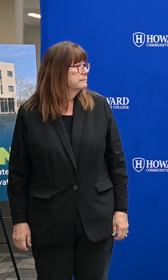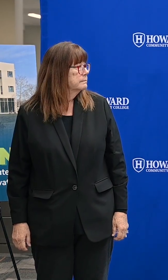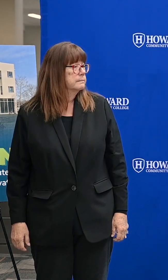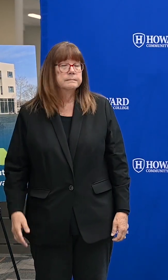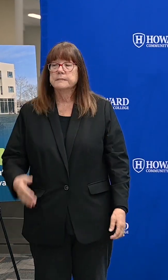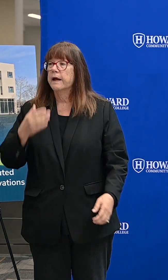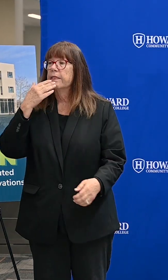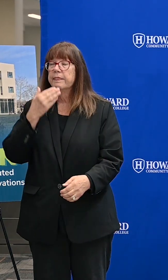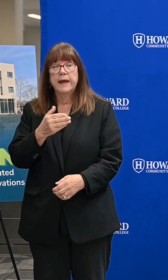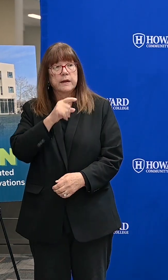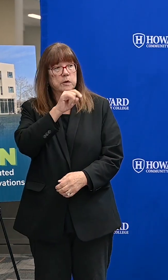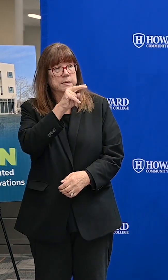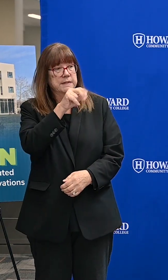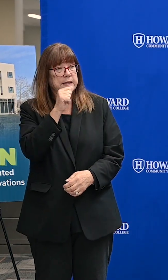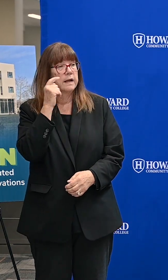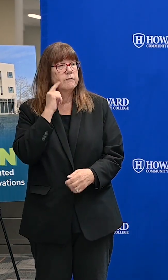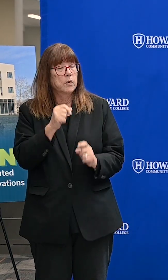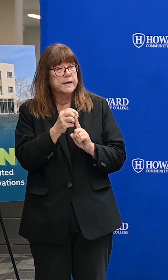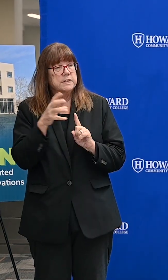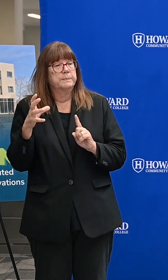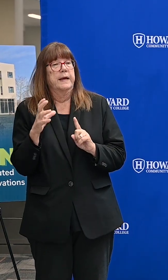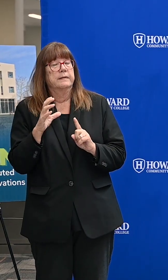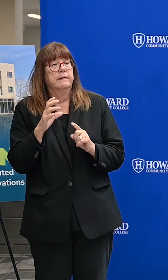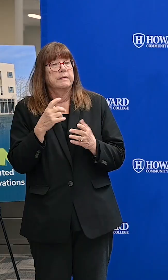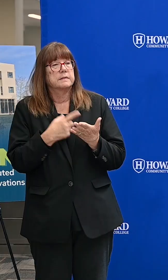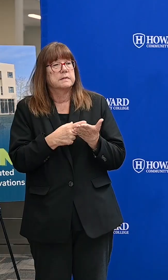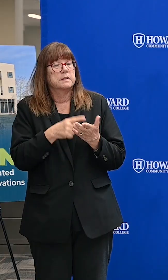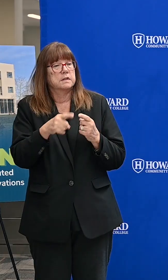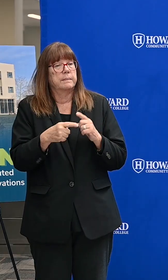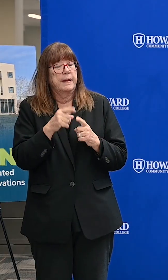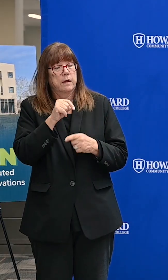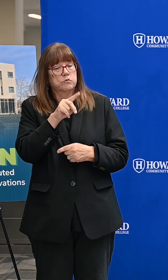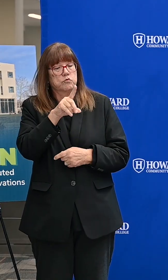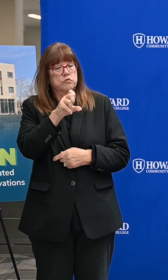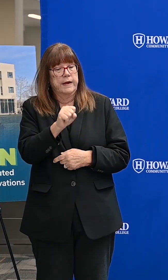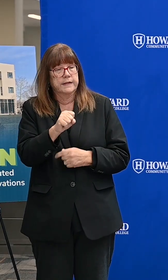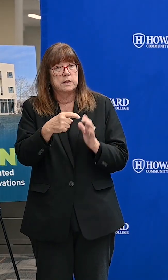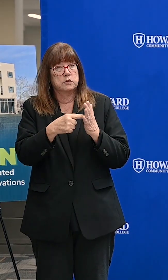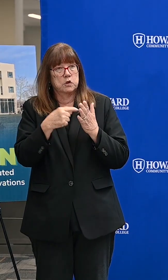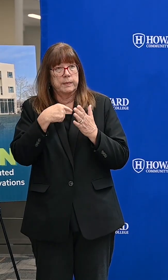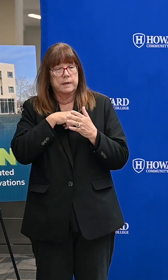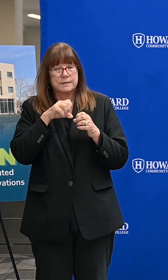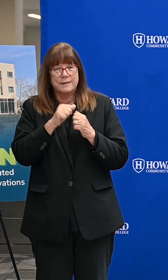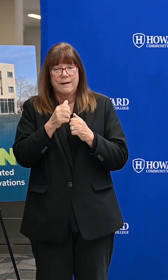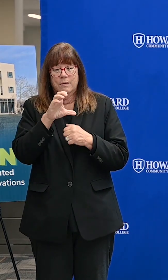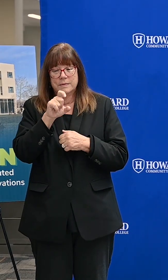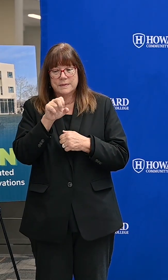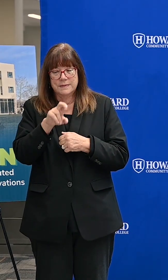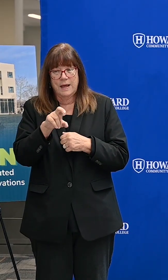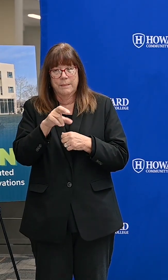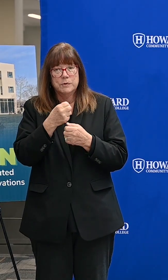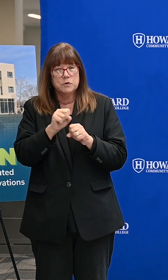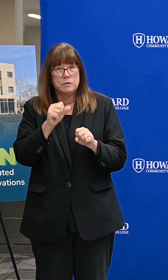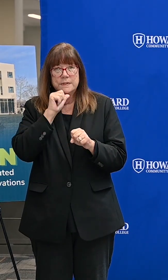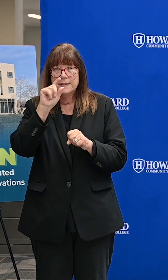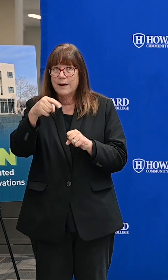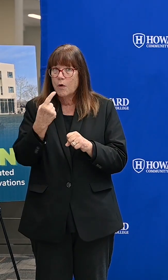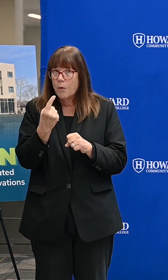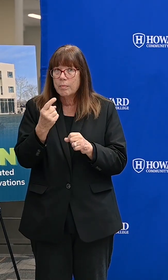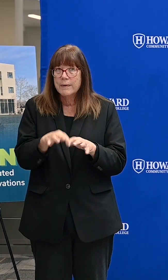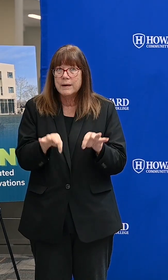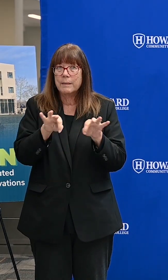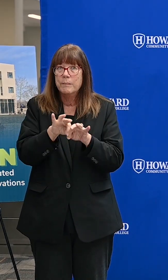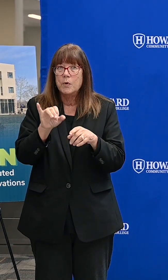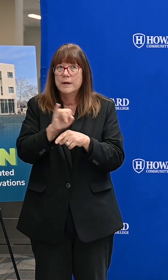Thank you, Tina, for expanding the conversation around trades and showing us how cybersecurity is not only a critical industry, but a